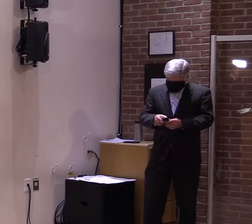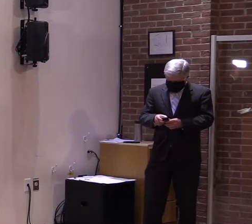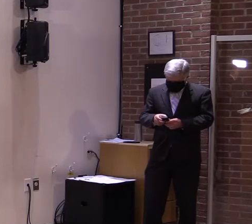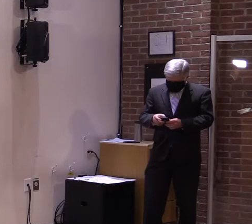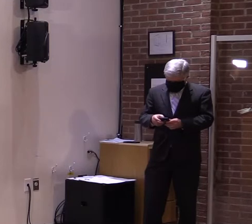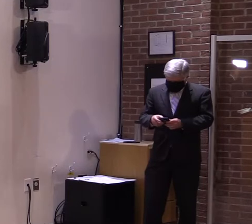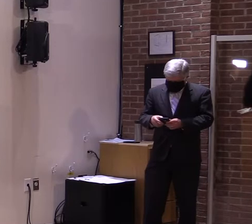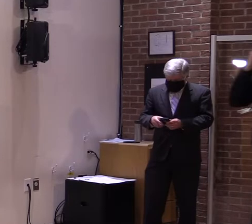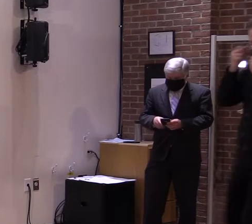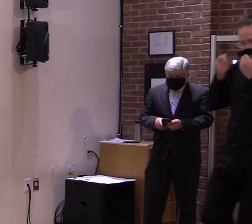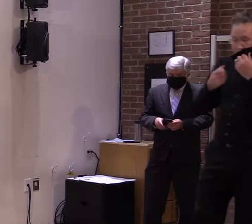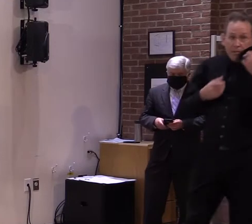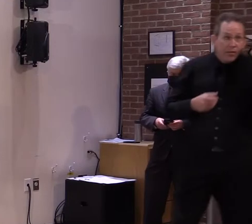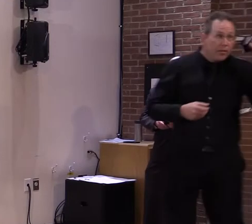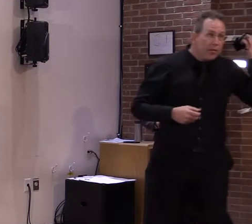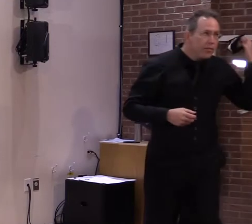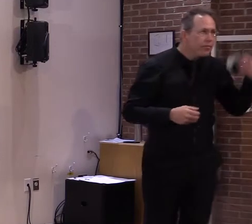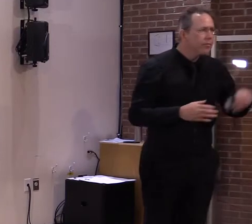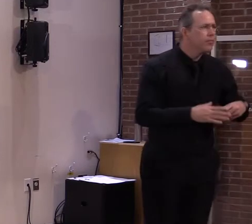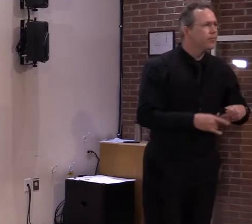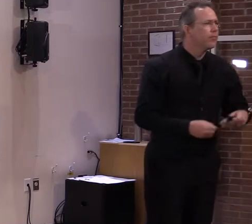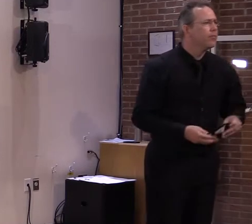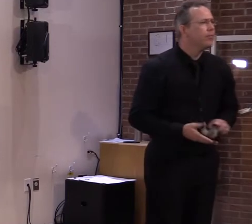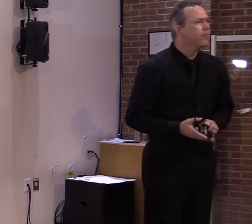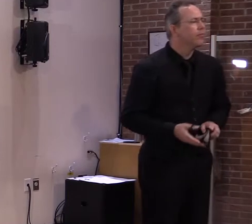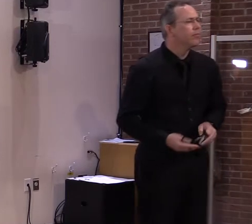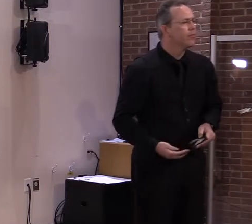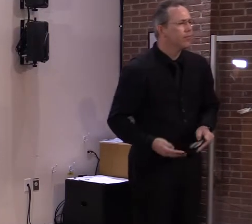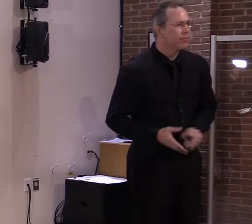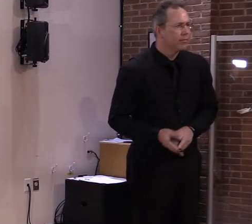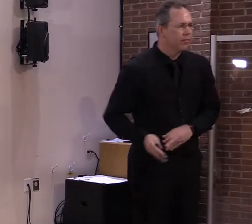All right, Lisa, the Valley Reporter.